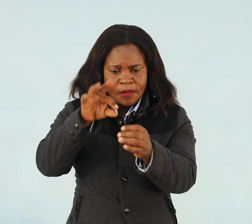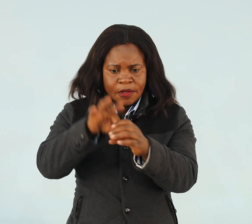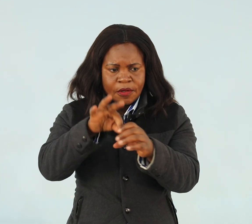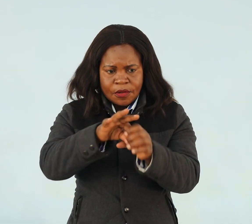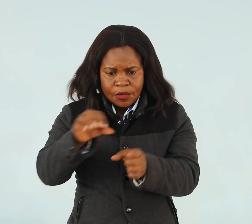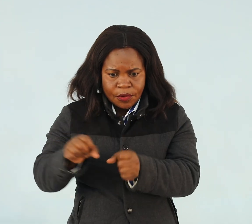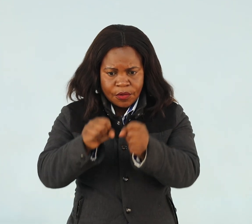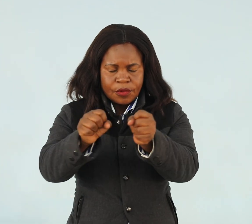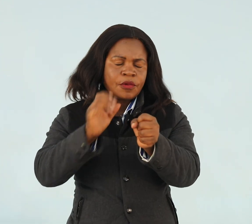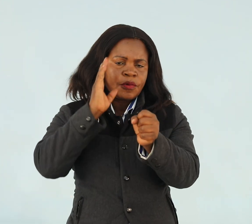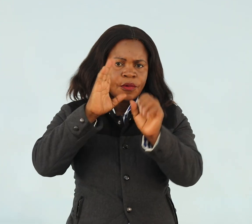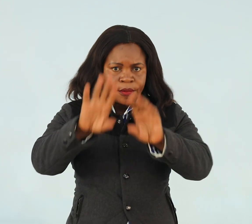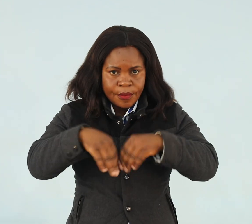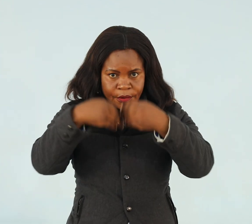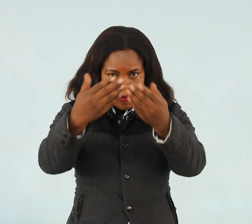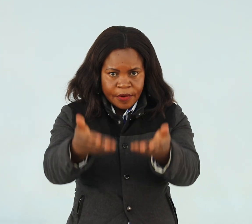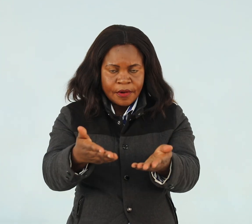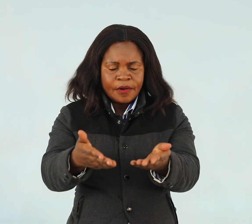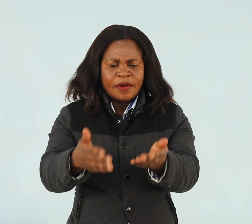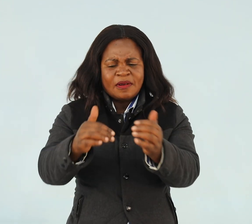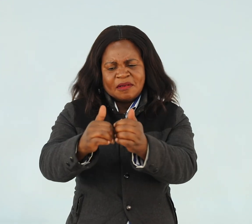will be provided in a separate law.